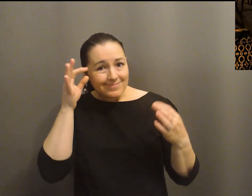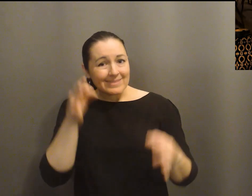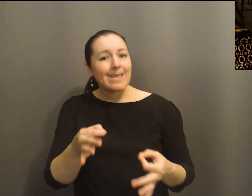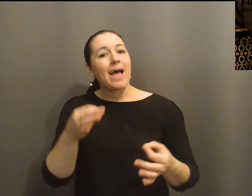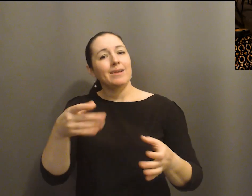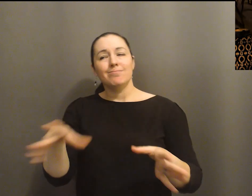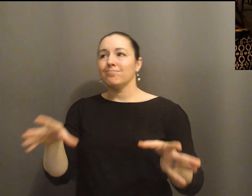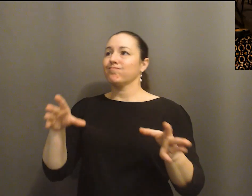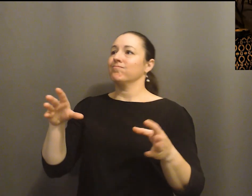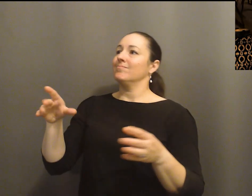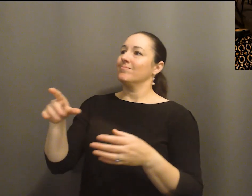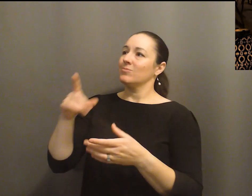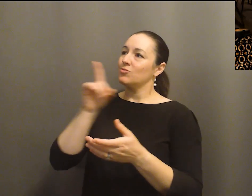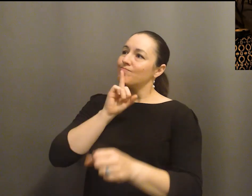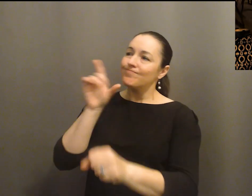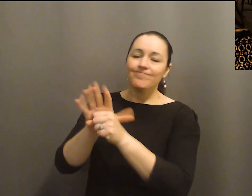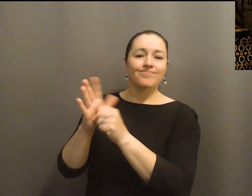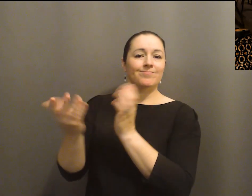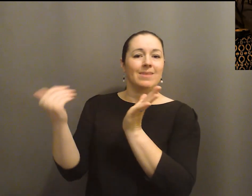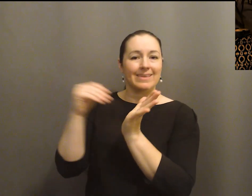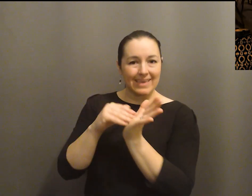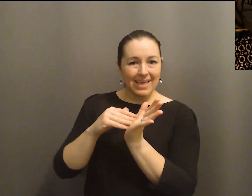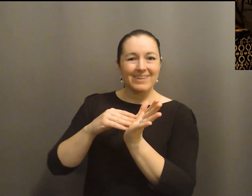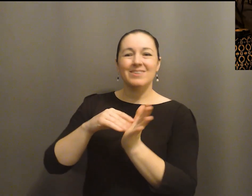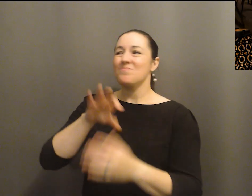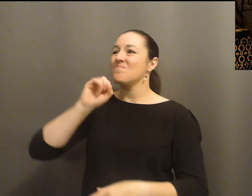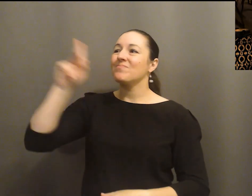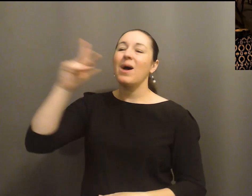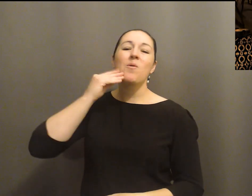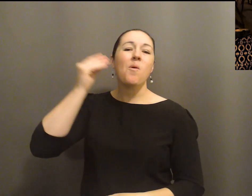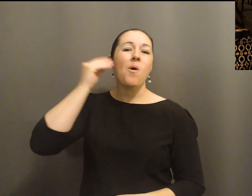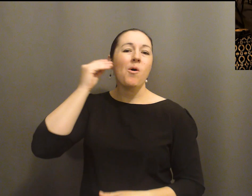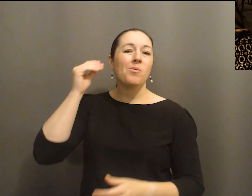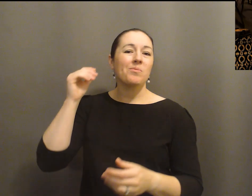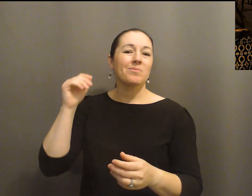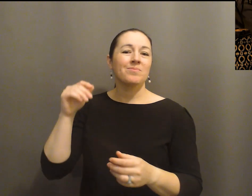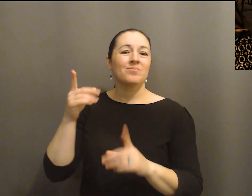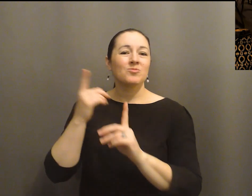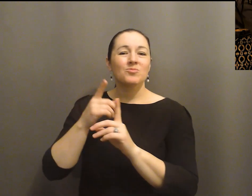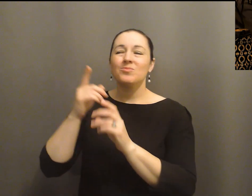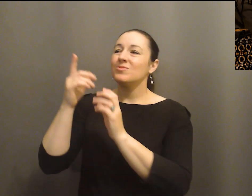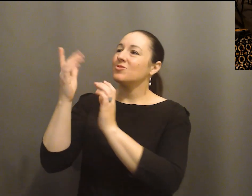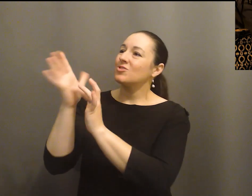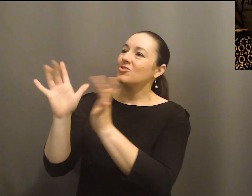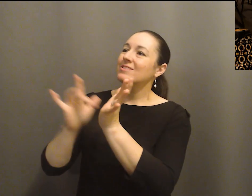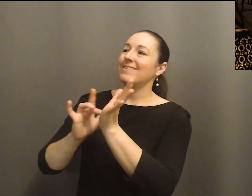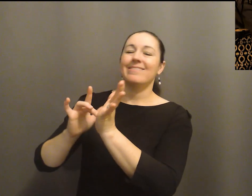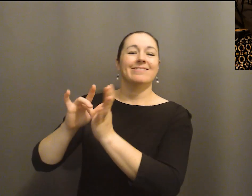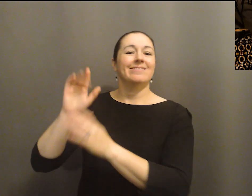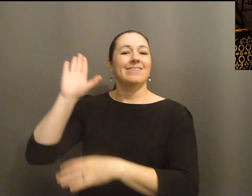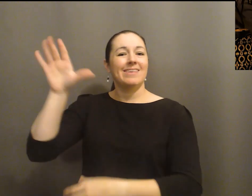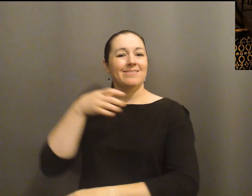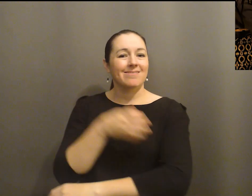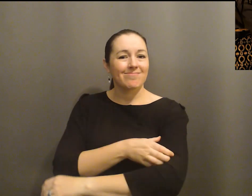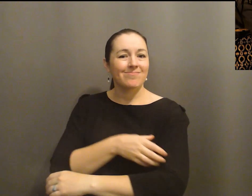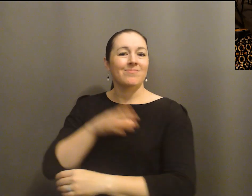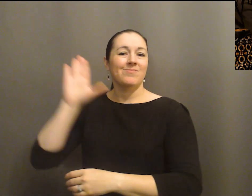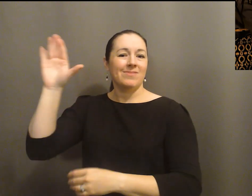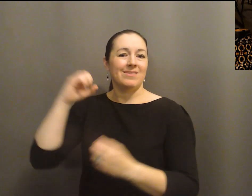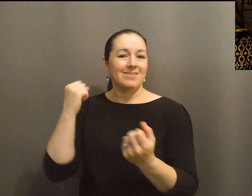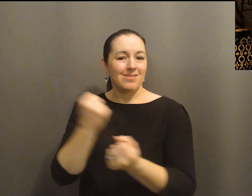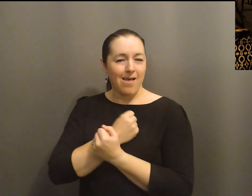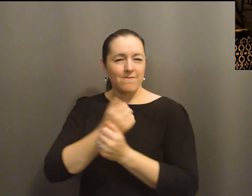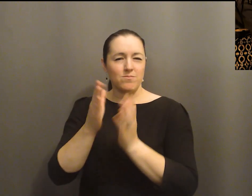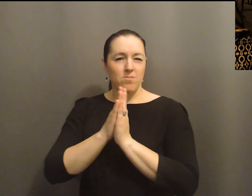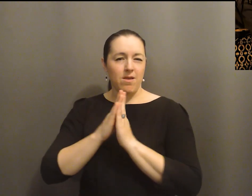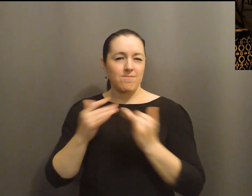This is the biggest Decision you'll ever Make in your life To come home To the love And the power of Jesus So if that's you today And you're ready To make that decision Pray this in your